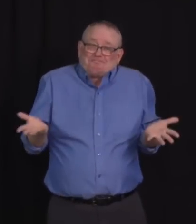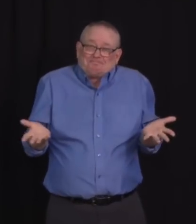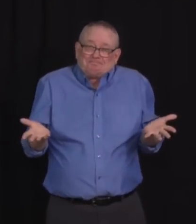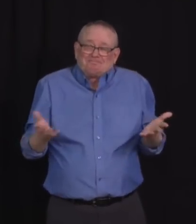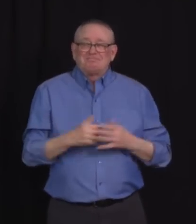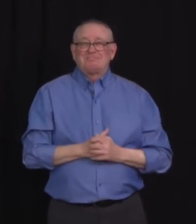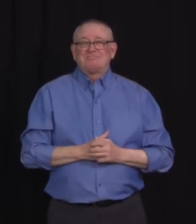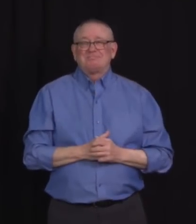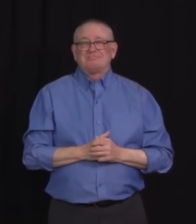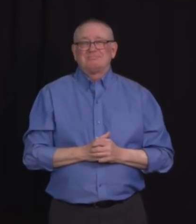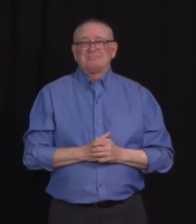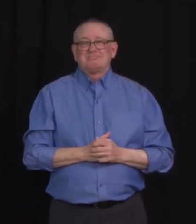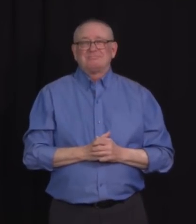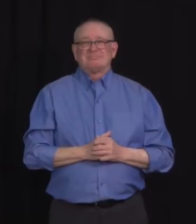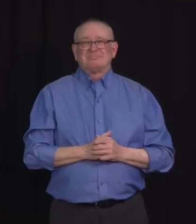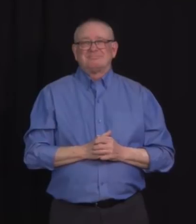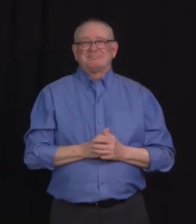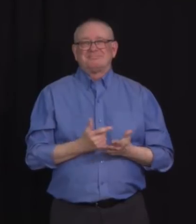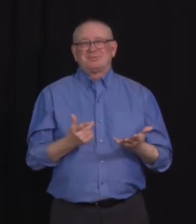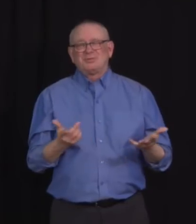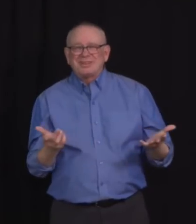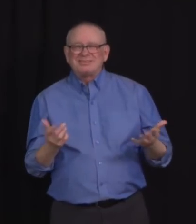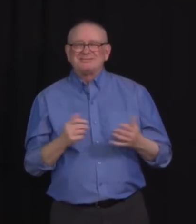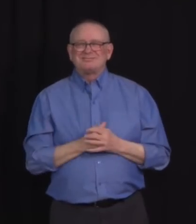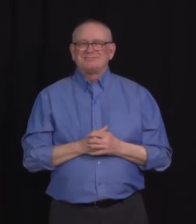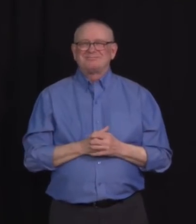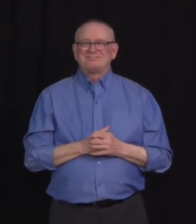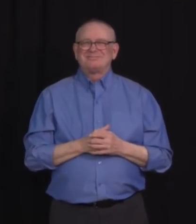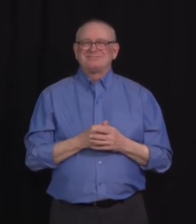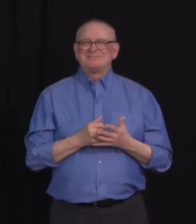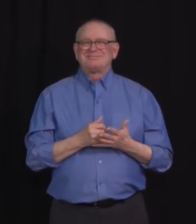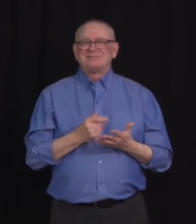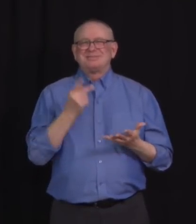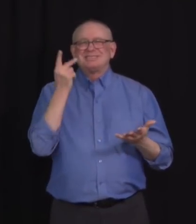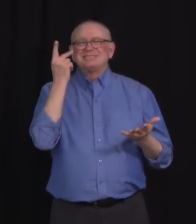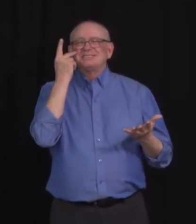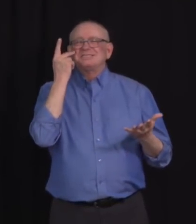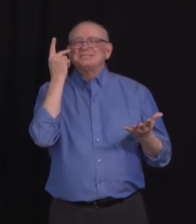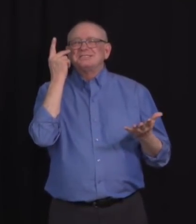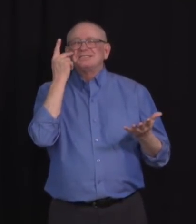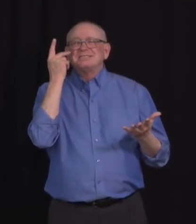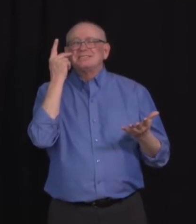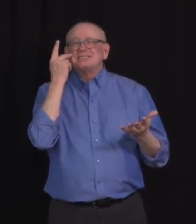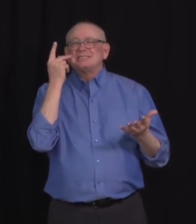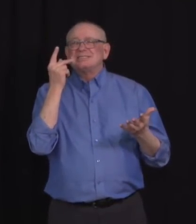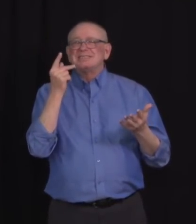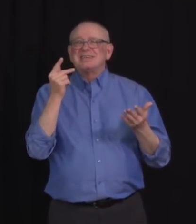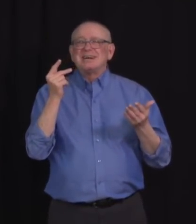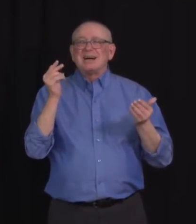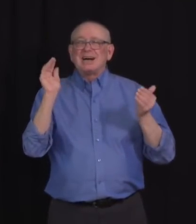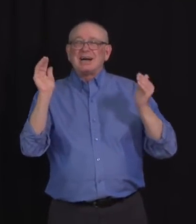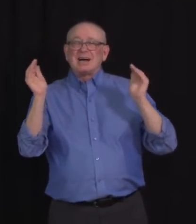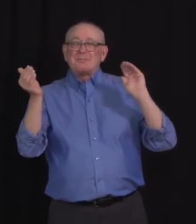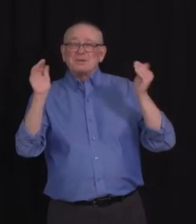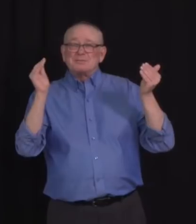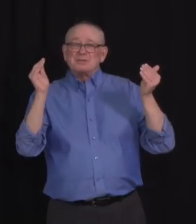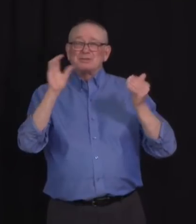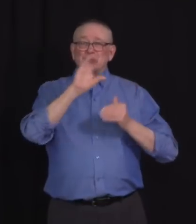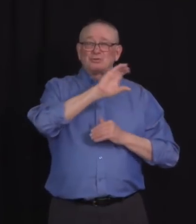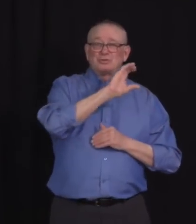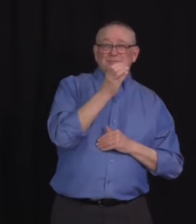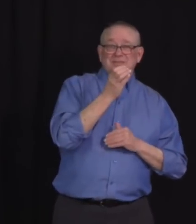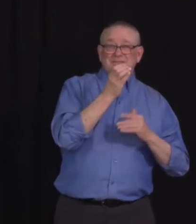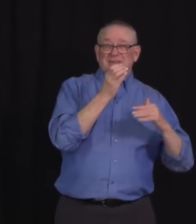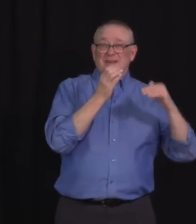again, is about a few things. First of all, we are seeing lower cases, lower hospitalizations at this time than we saw at Christmas. And second of all,